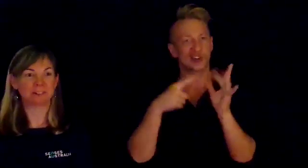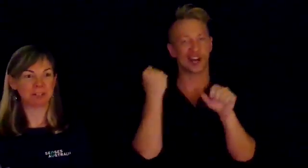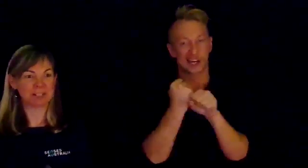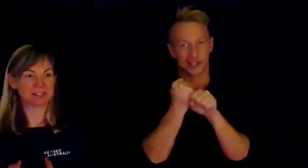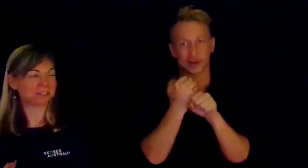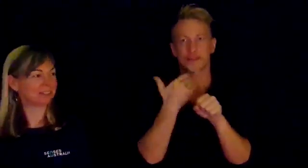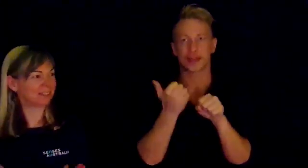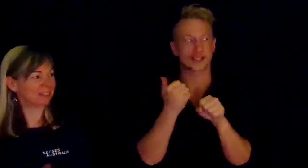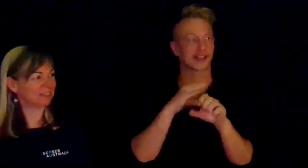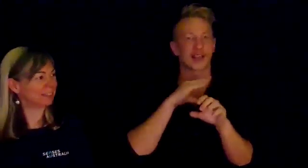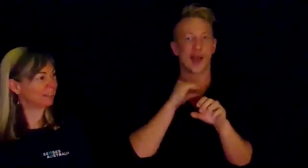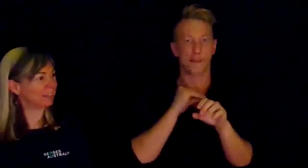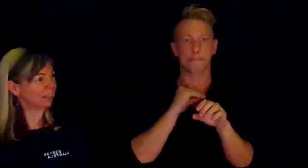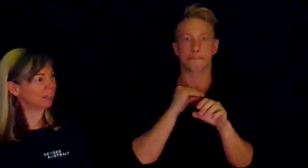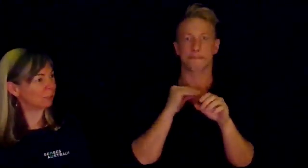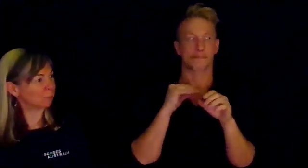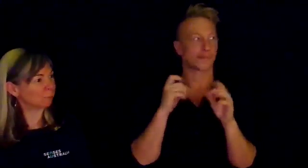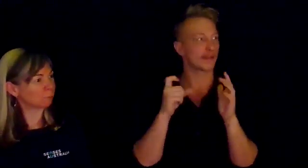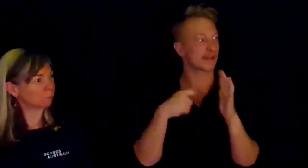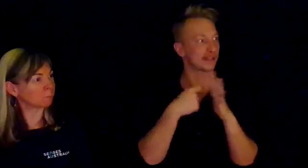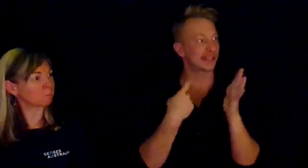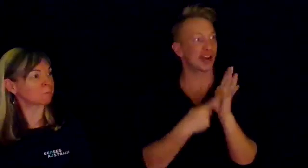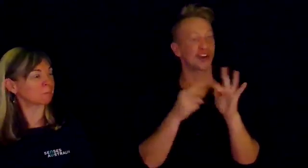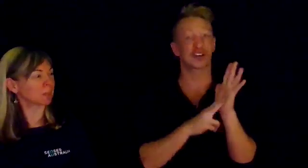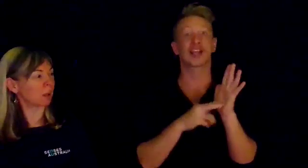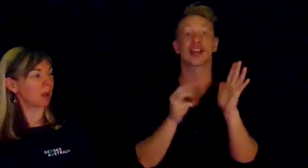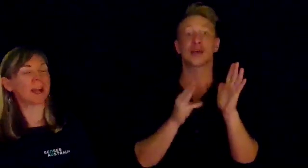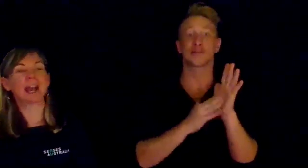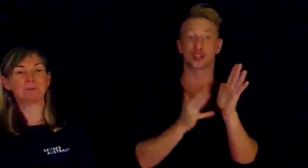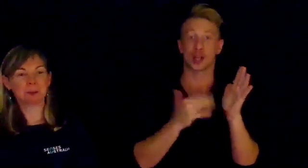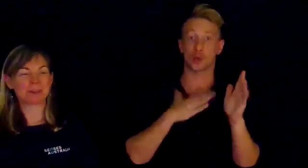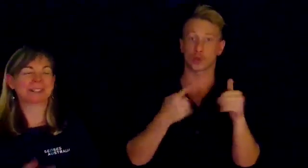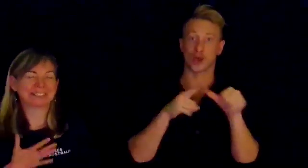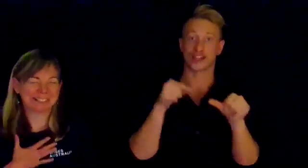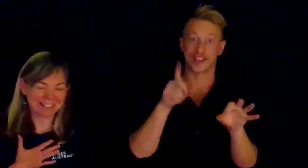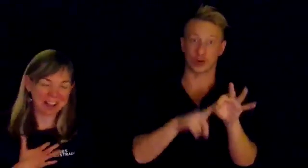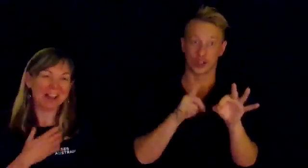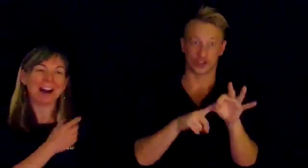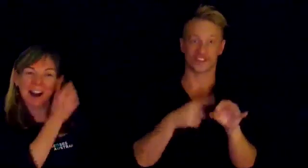Karen and we just... Michelle would like to answer that question. Okay.